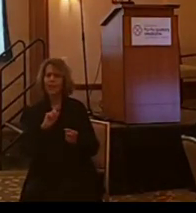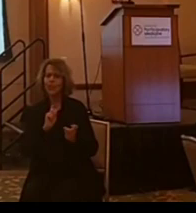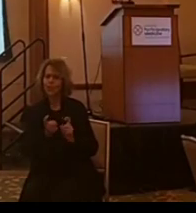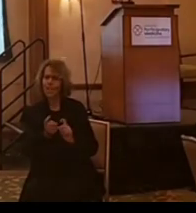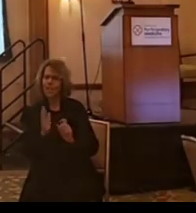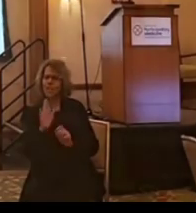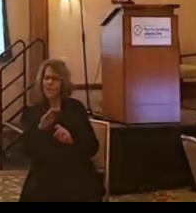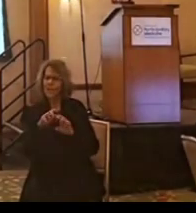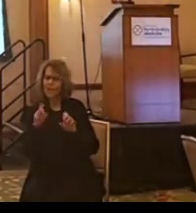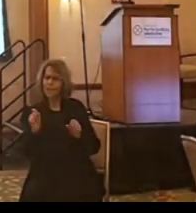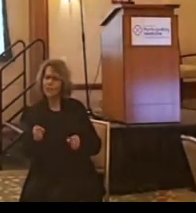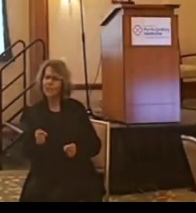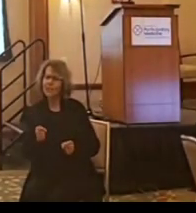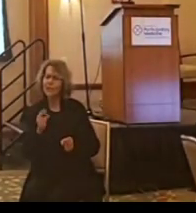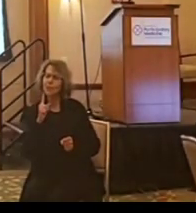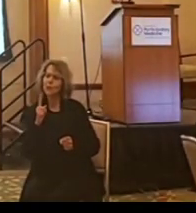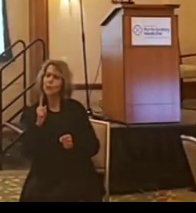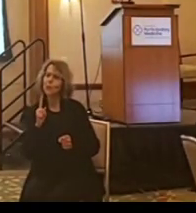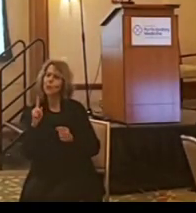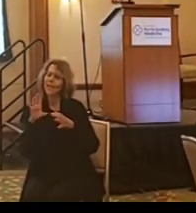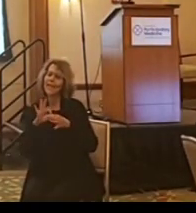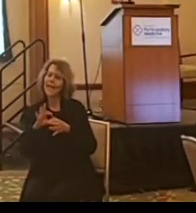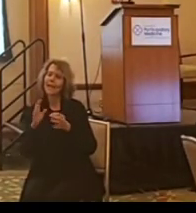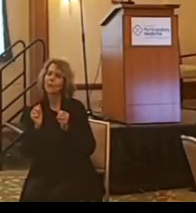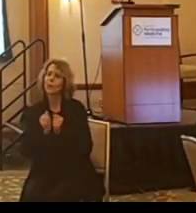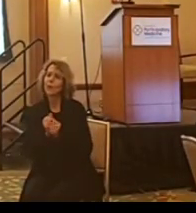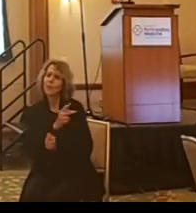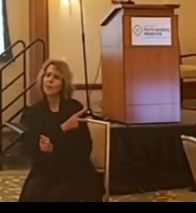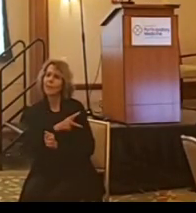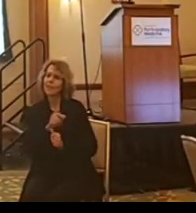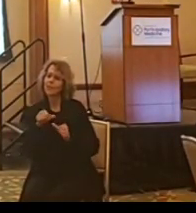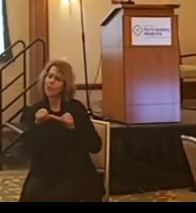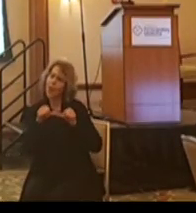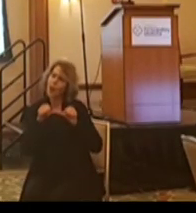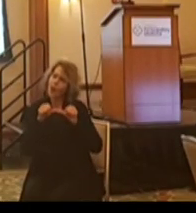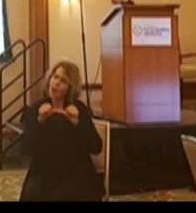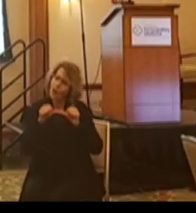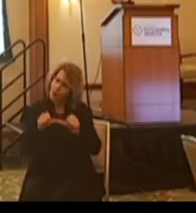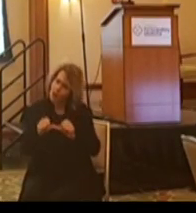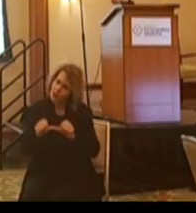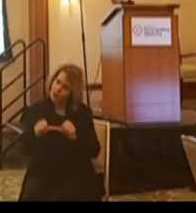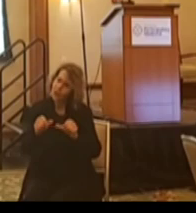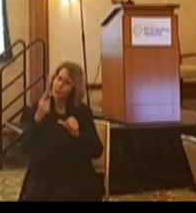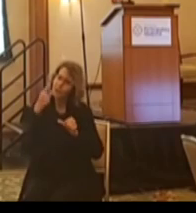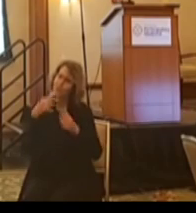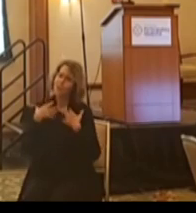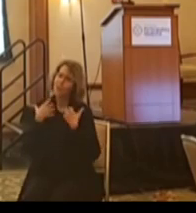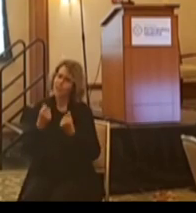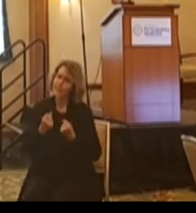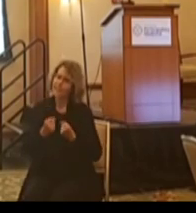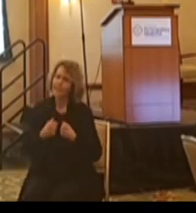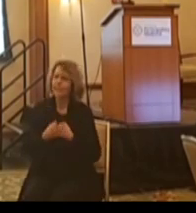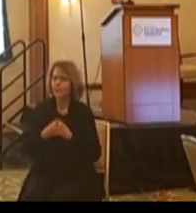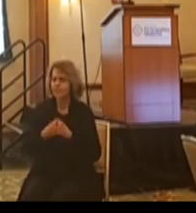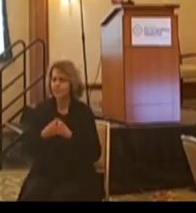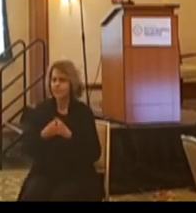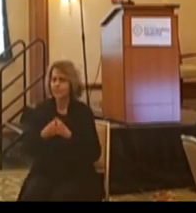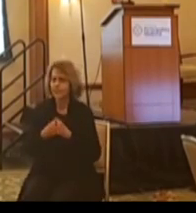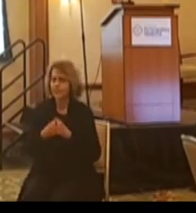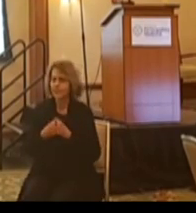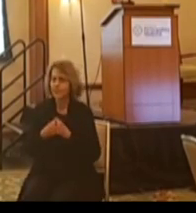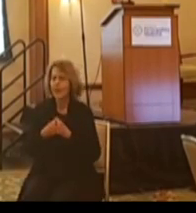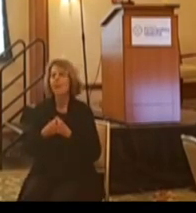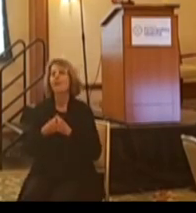that look like? A co-design effort, because again, we think that one of the things with that project that we began to sort of notice was